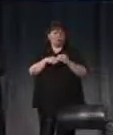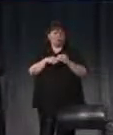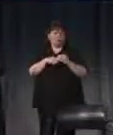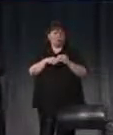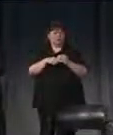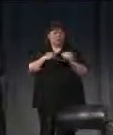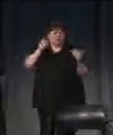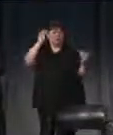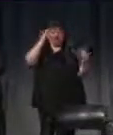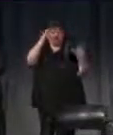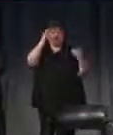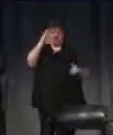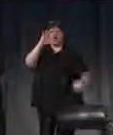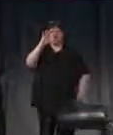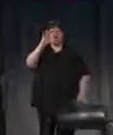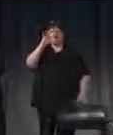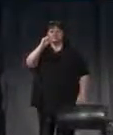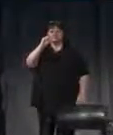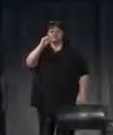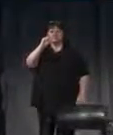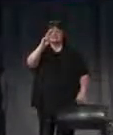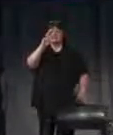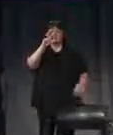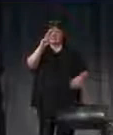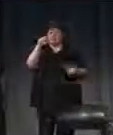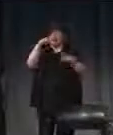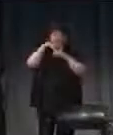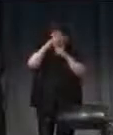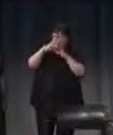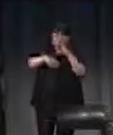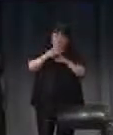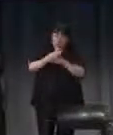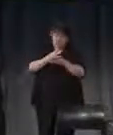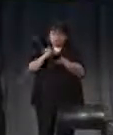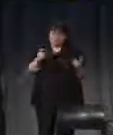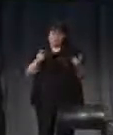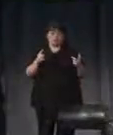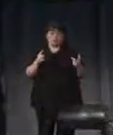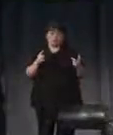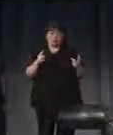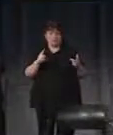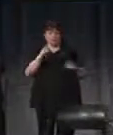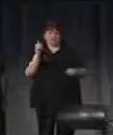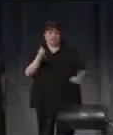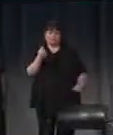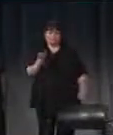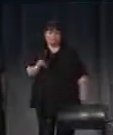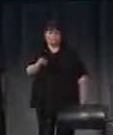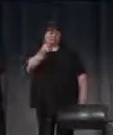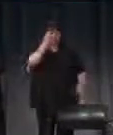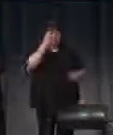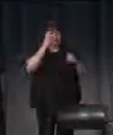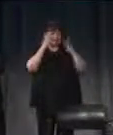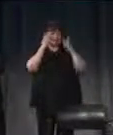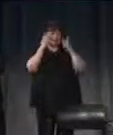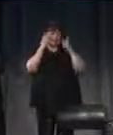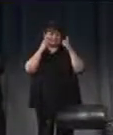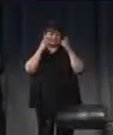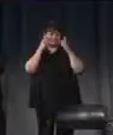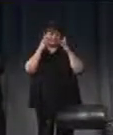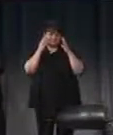world, always in the world. And so the question is whether the stupidest of experiments that were done in vision, where you